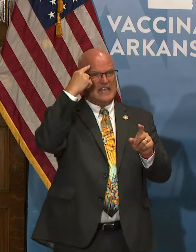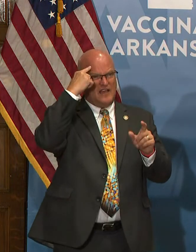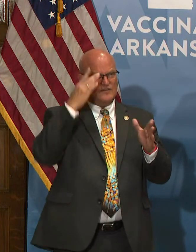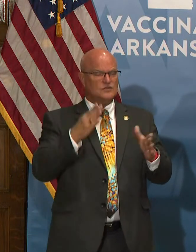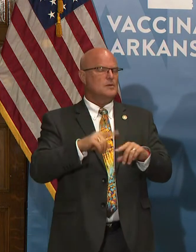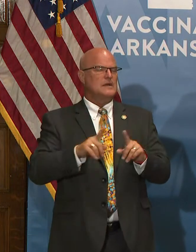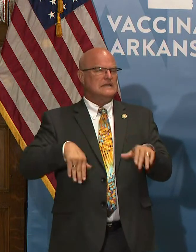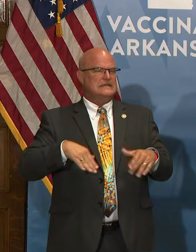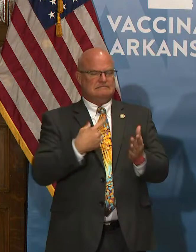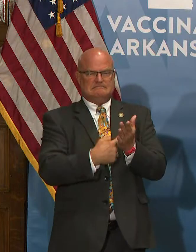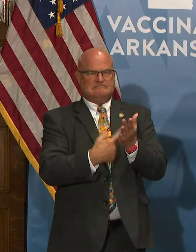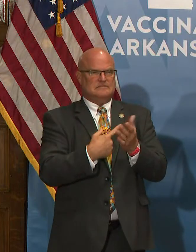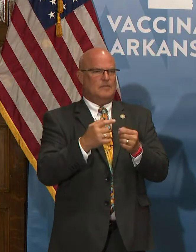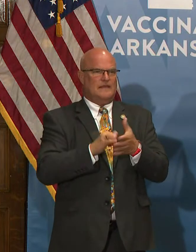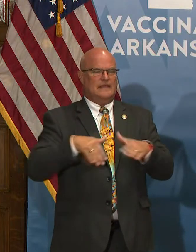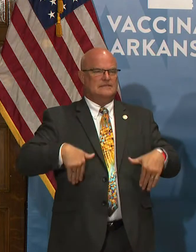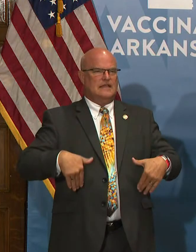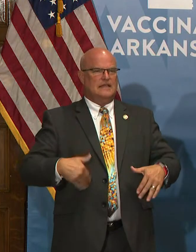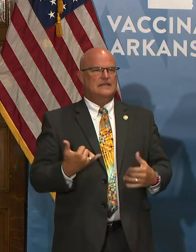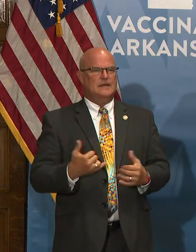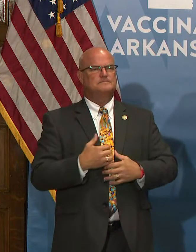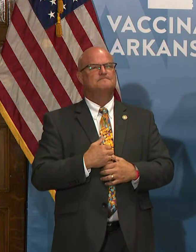had any specific conversations with them.